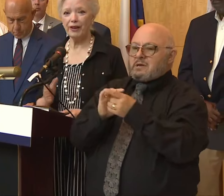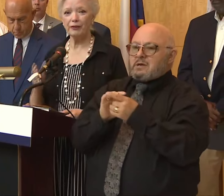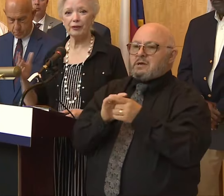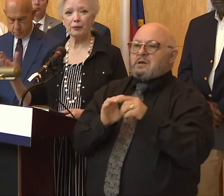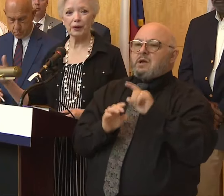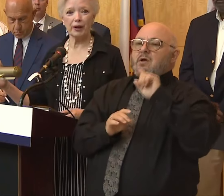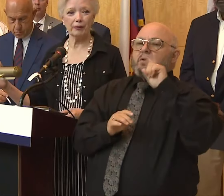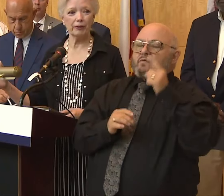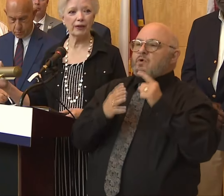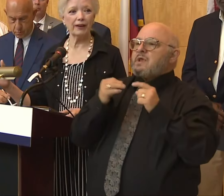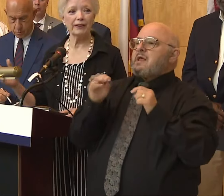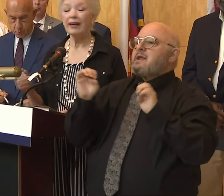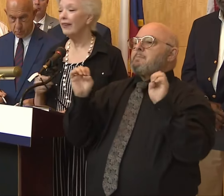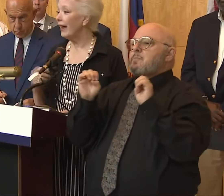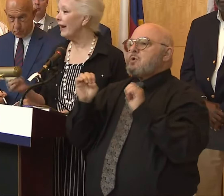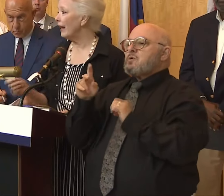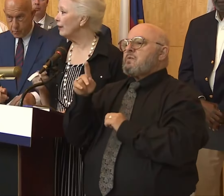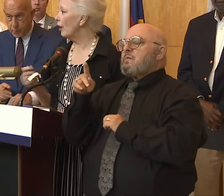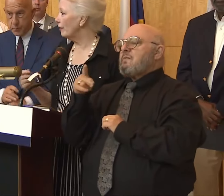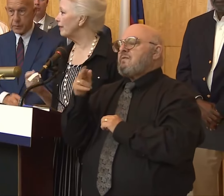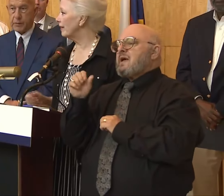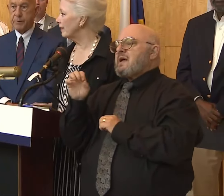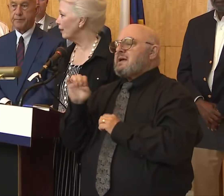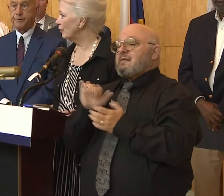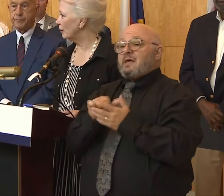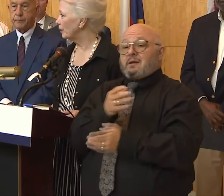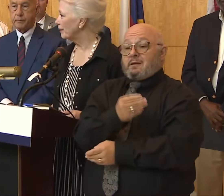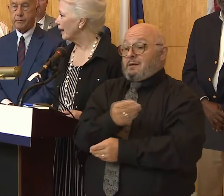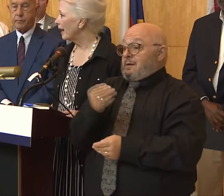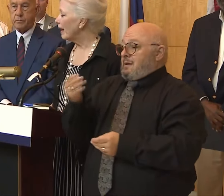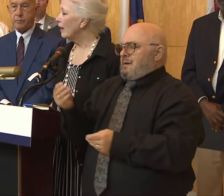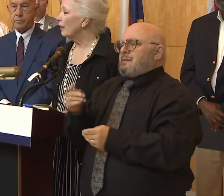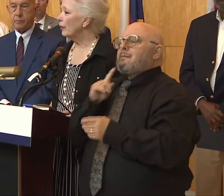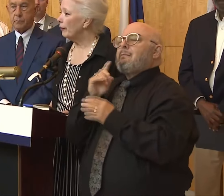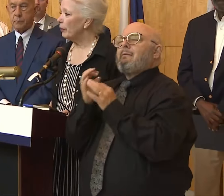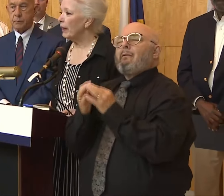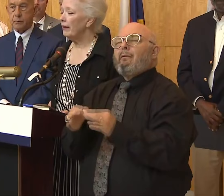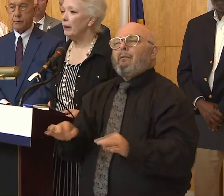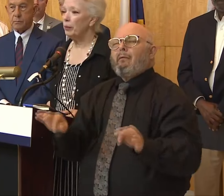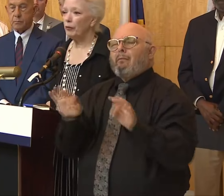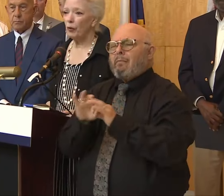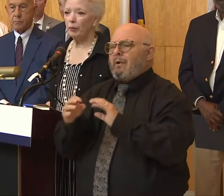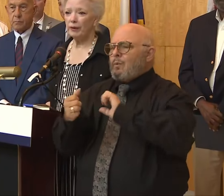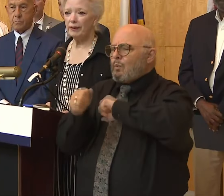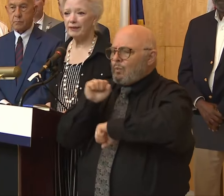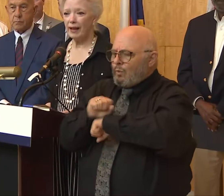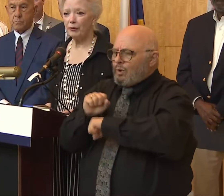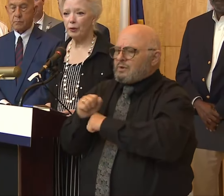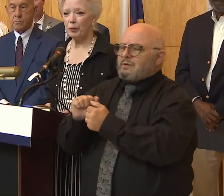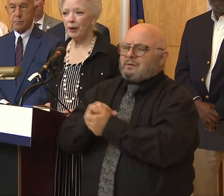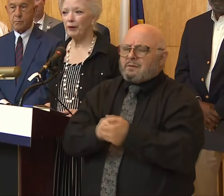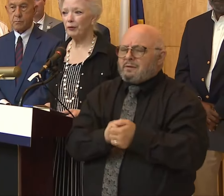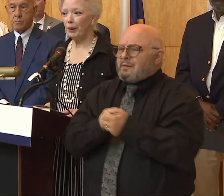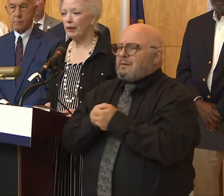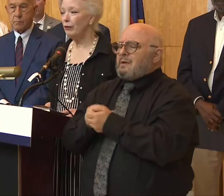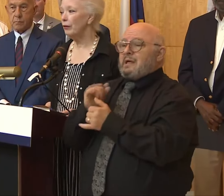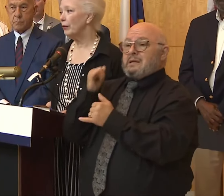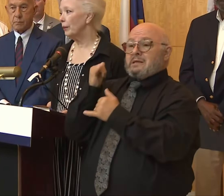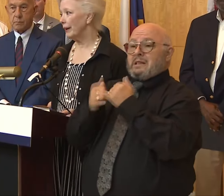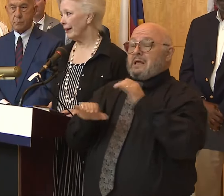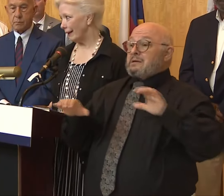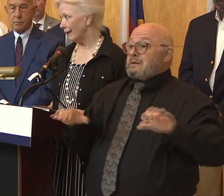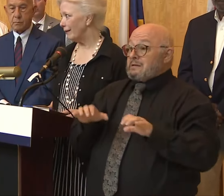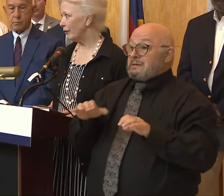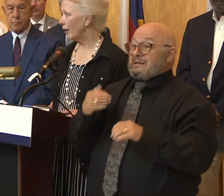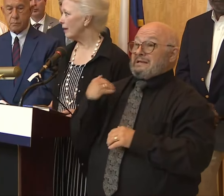emergency phase to the recovery phase. That handoff is essential. So everybody that performed in this last go around is ready to do